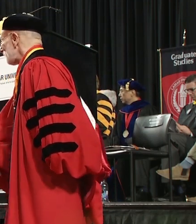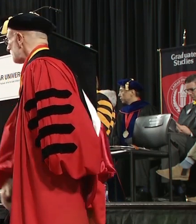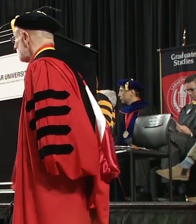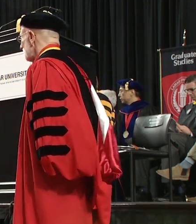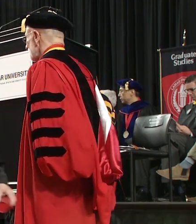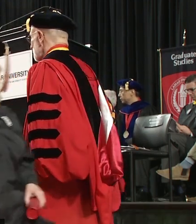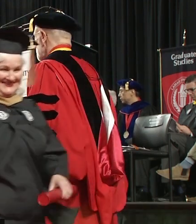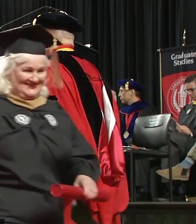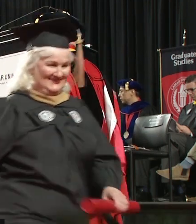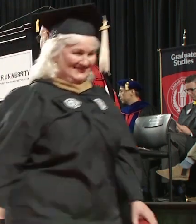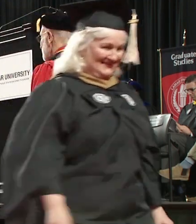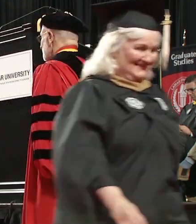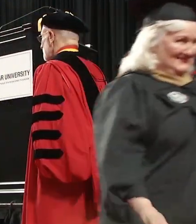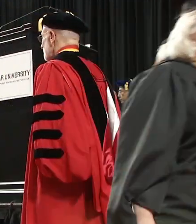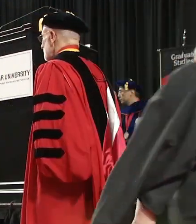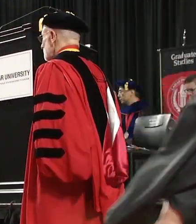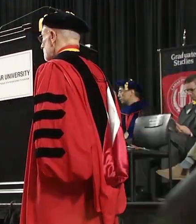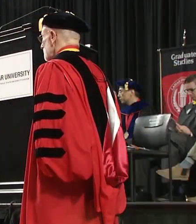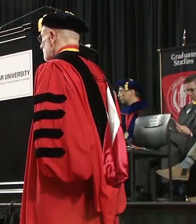Rajendra Shari.